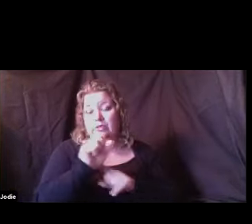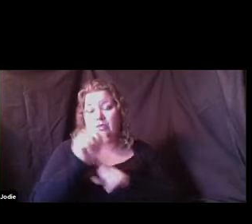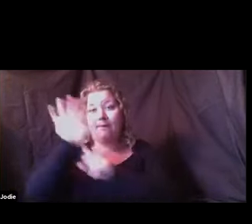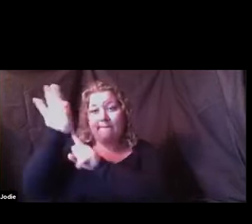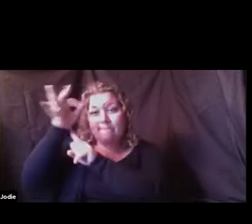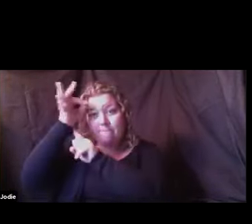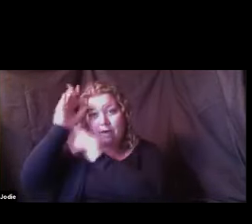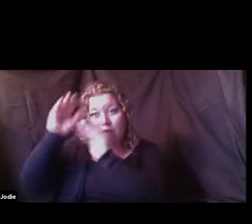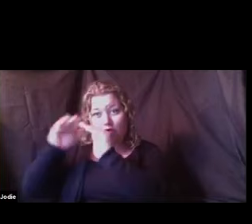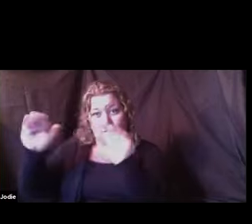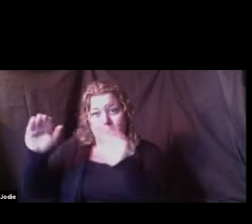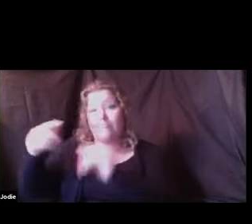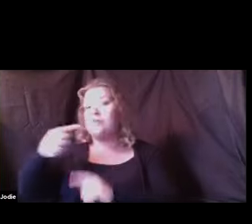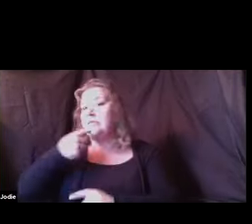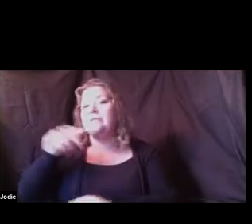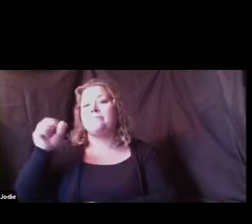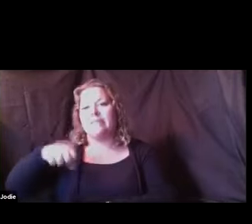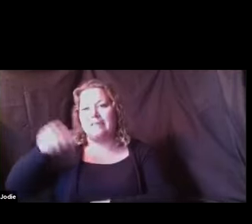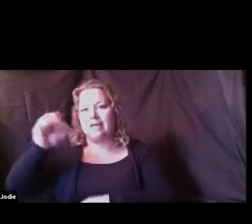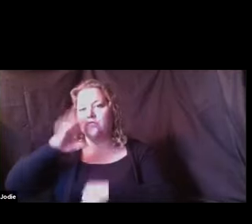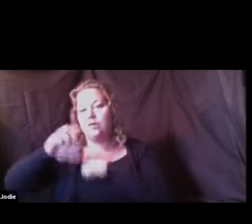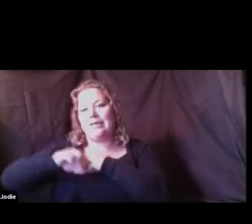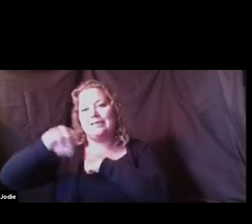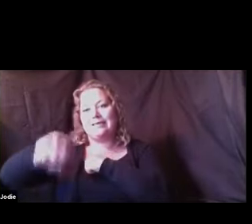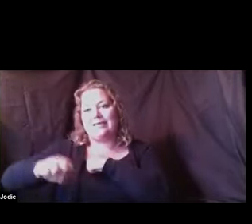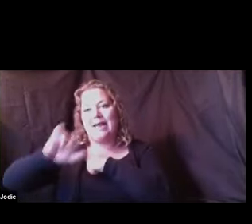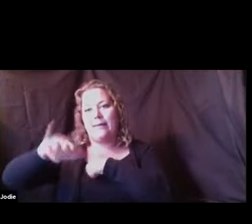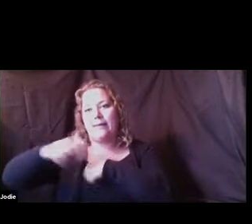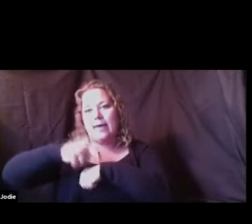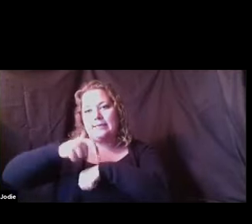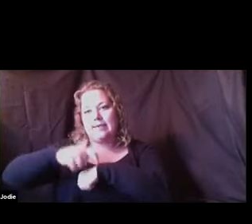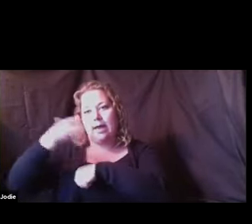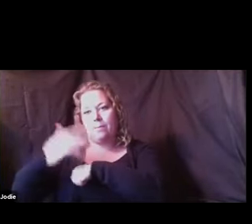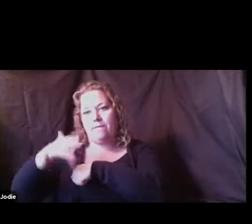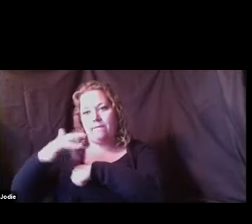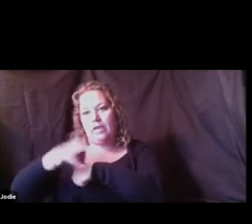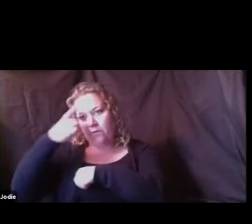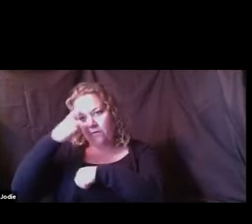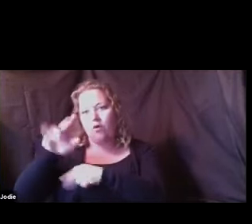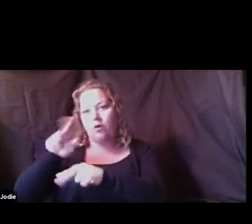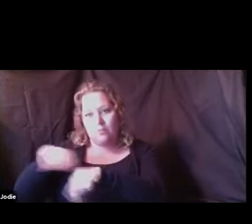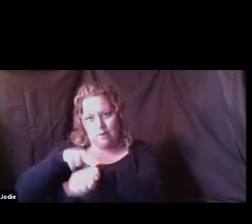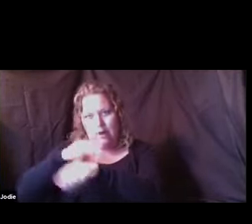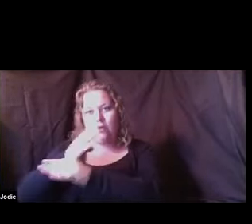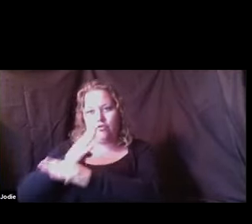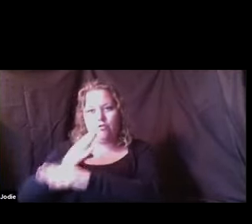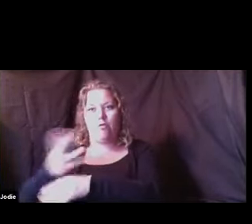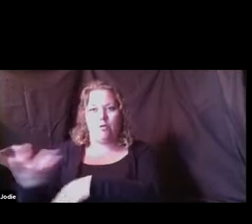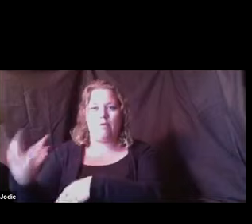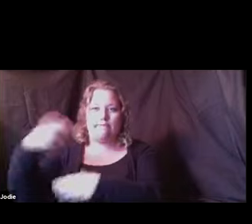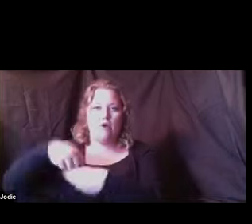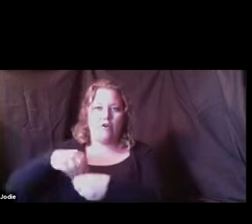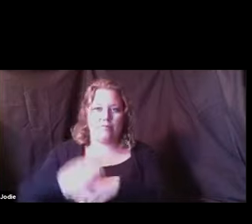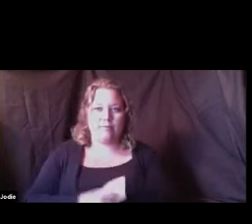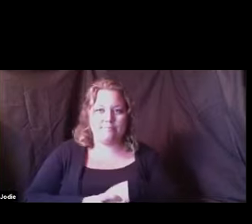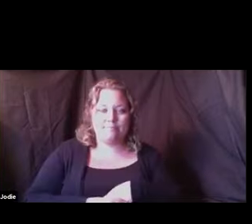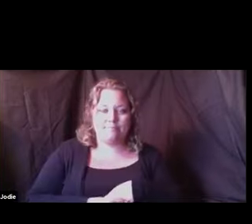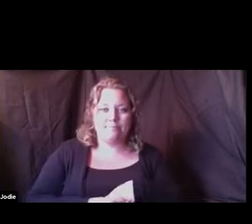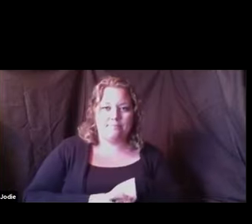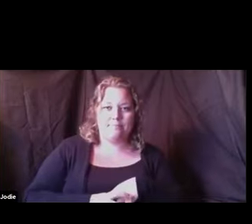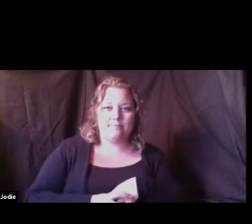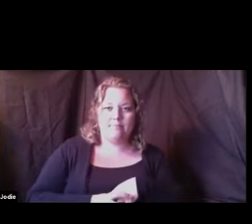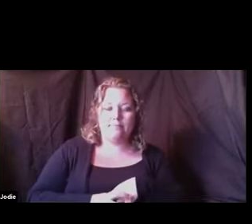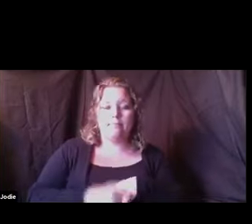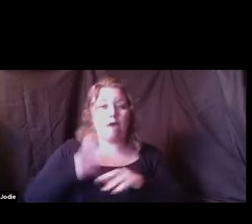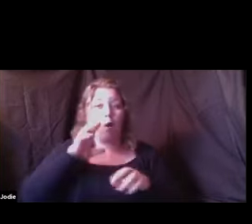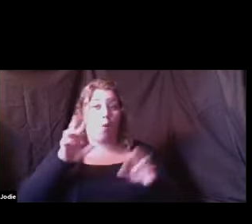has been extended. So we'll look to learn more information about that. But hopefully